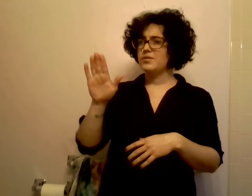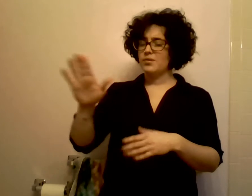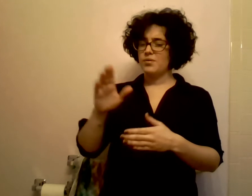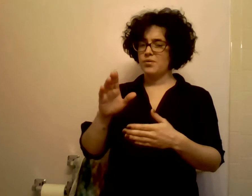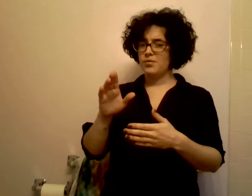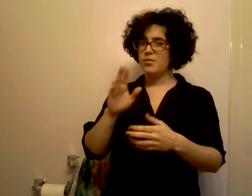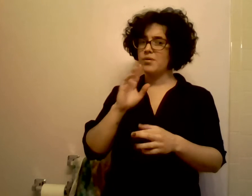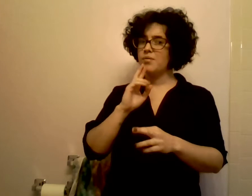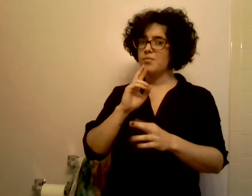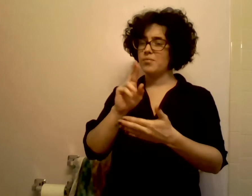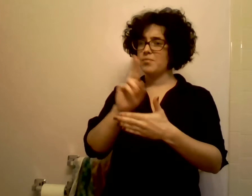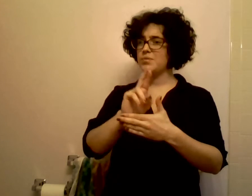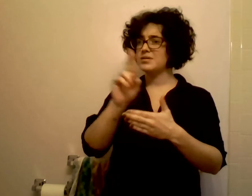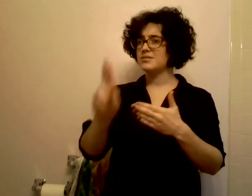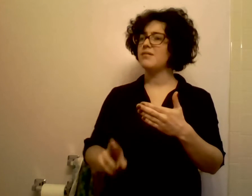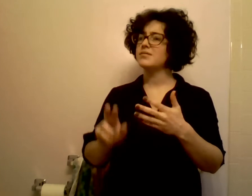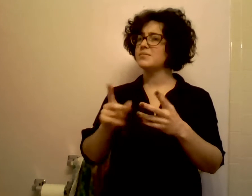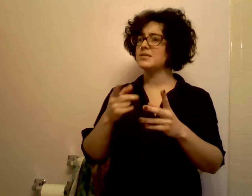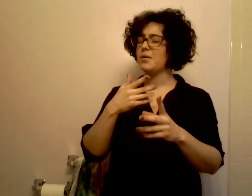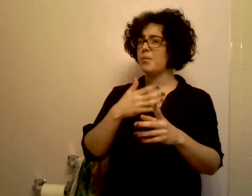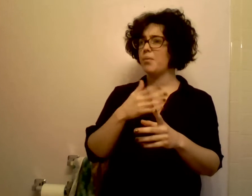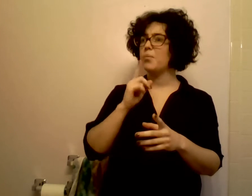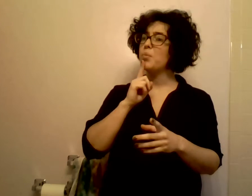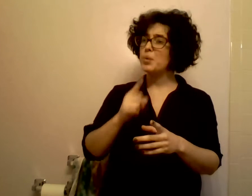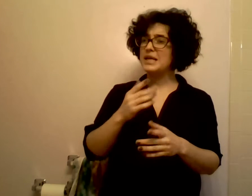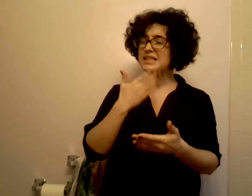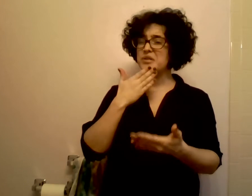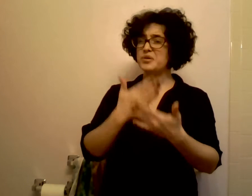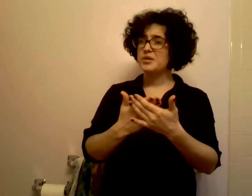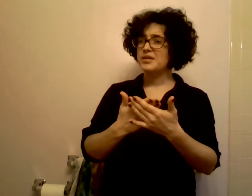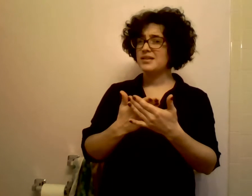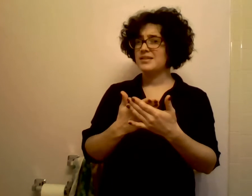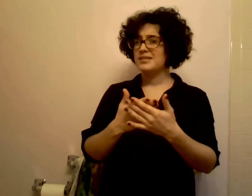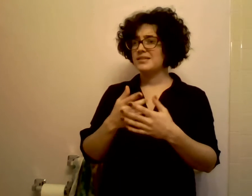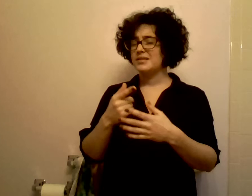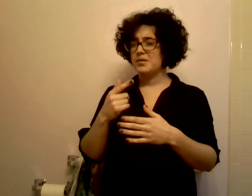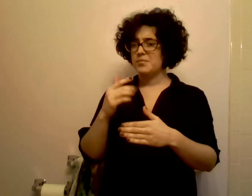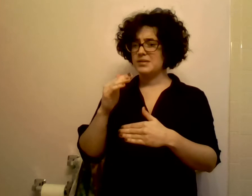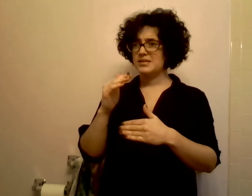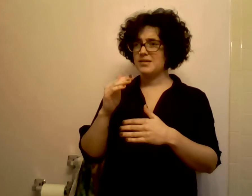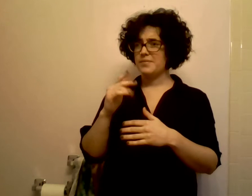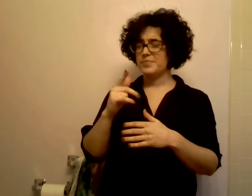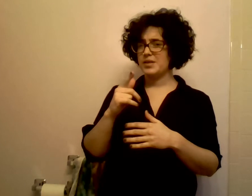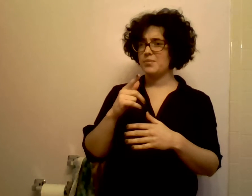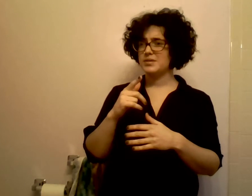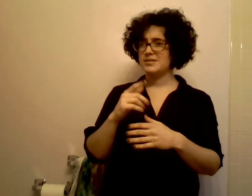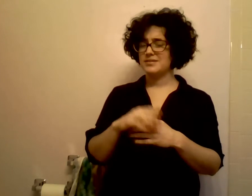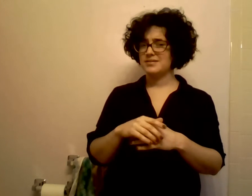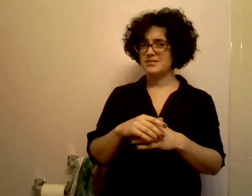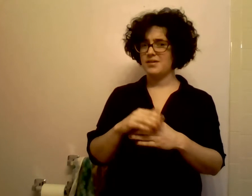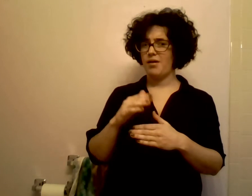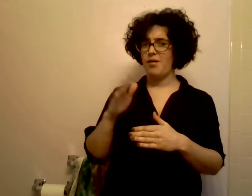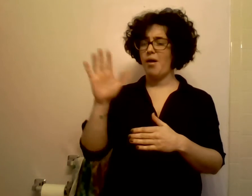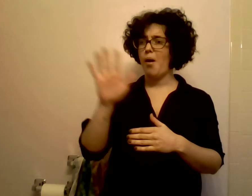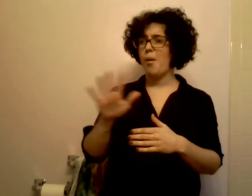equal to or better than 98% of the students in all of North America. Well, the next